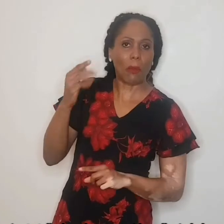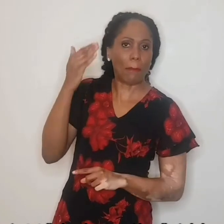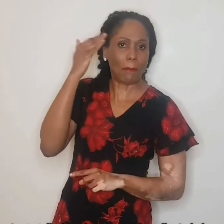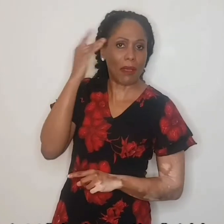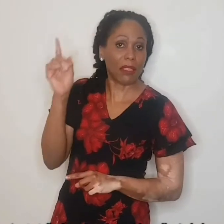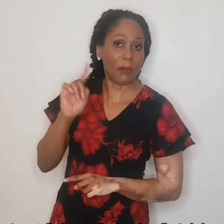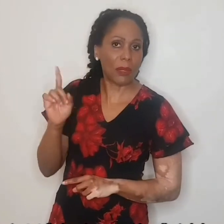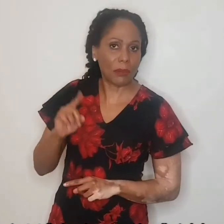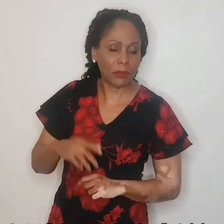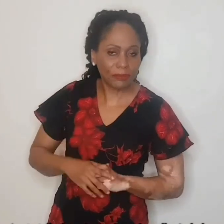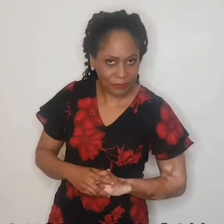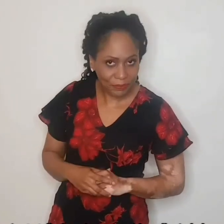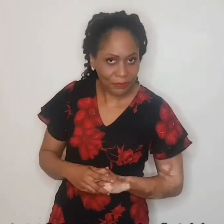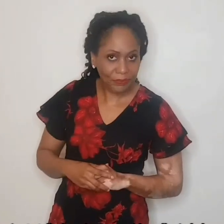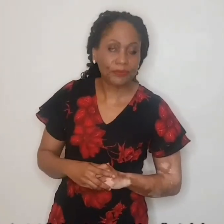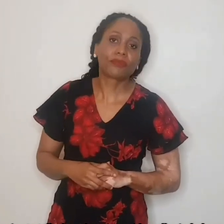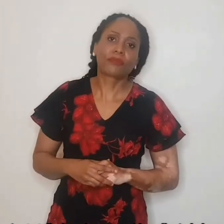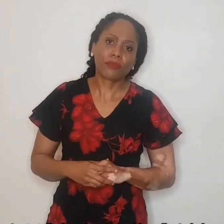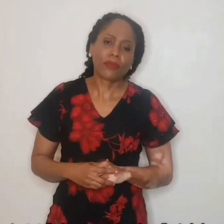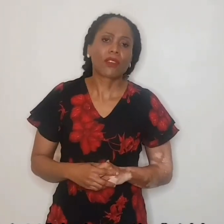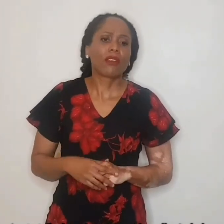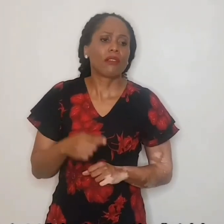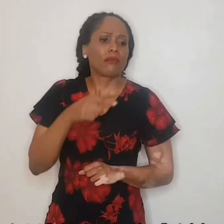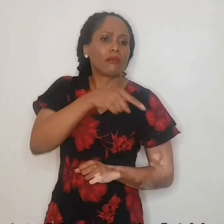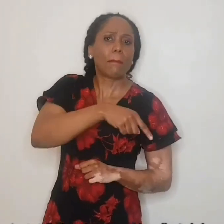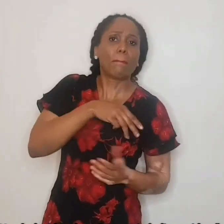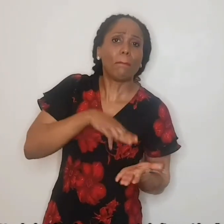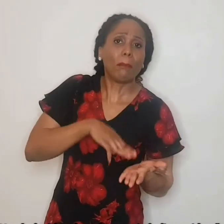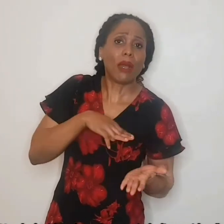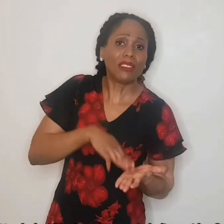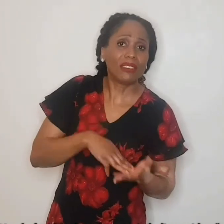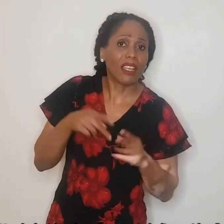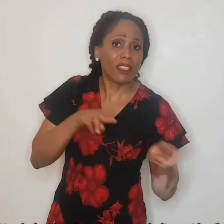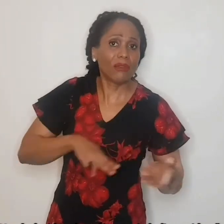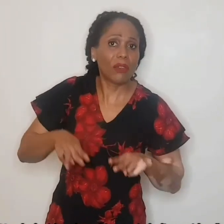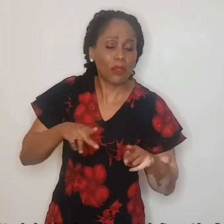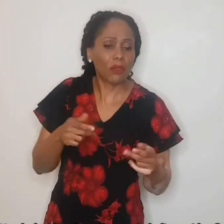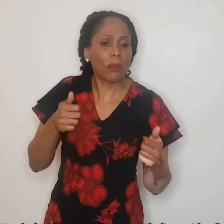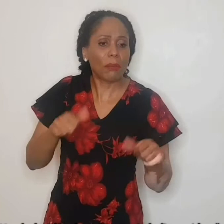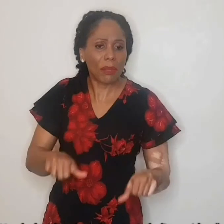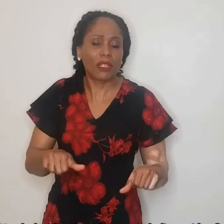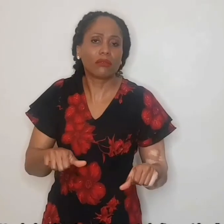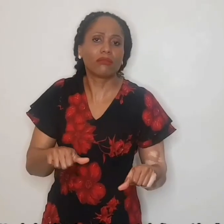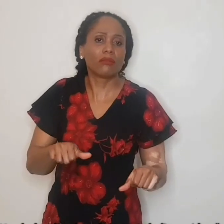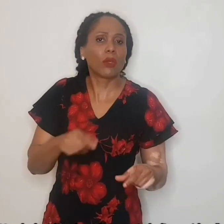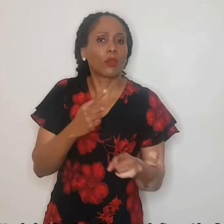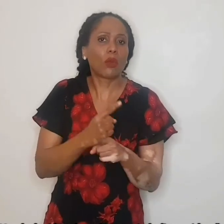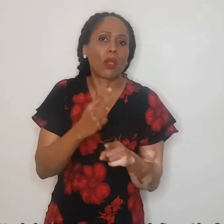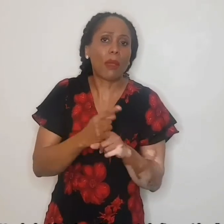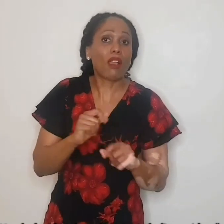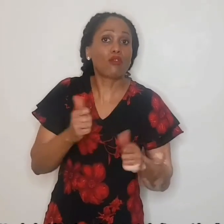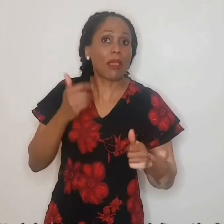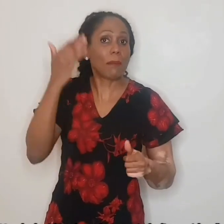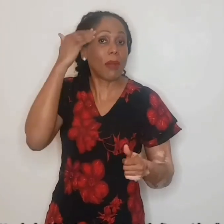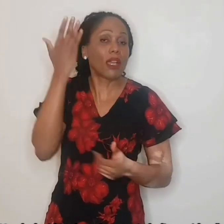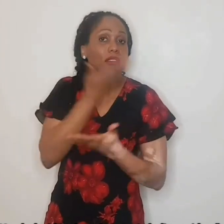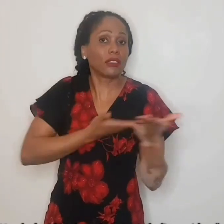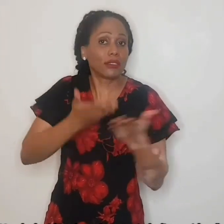small minded people. In last Monday's video about great minds discuss ideas